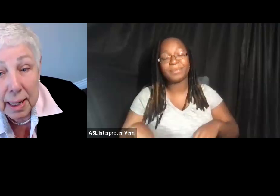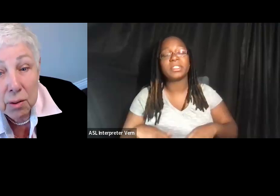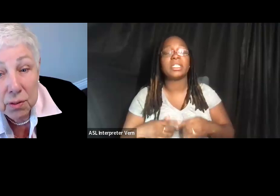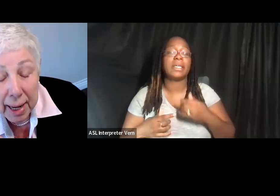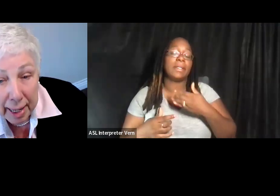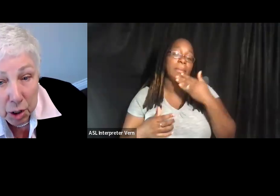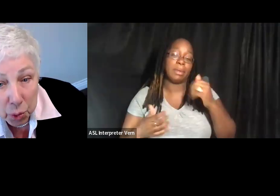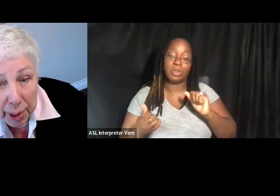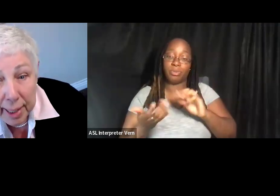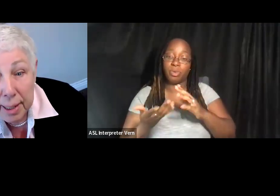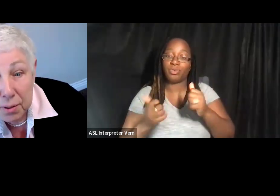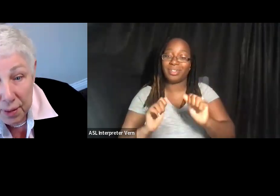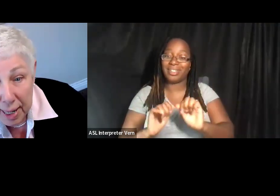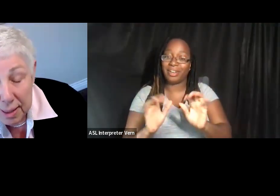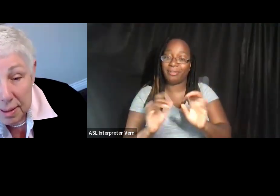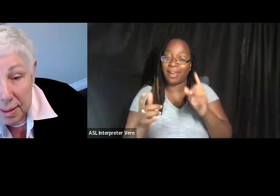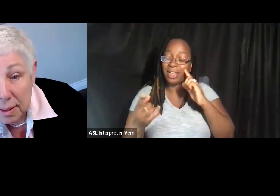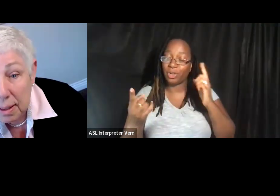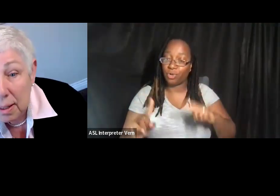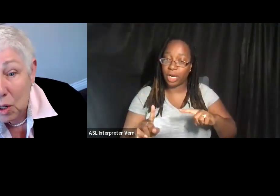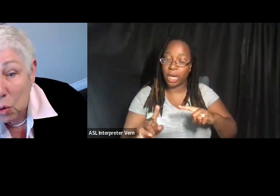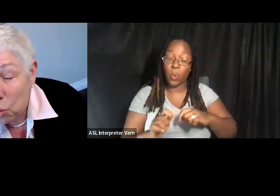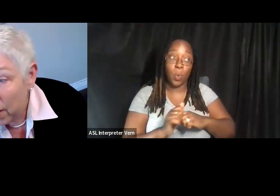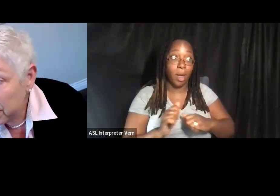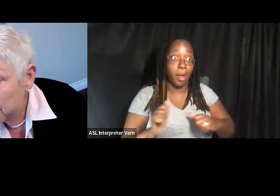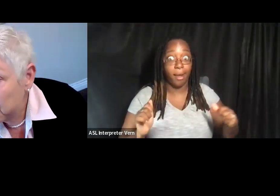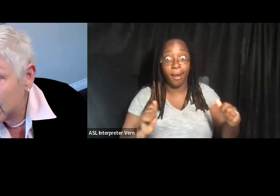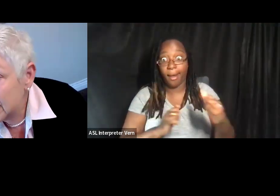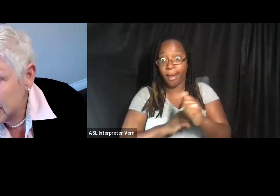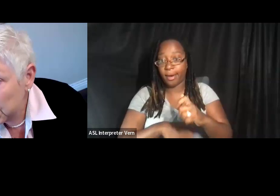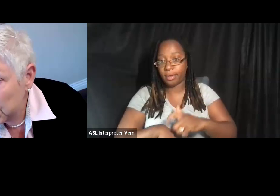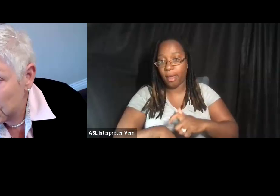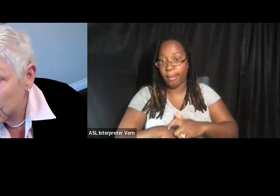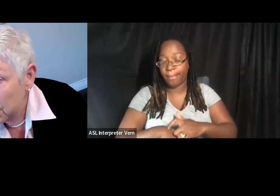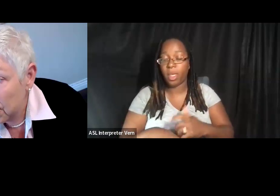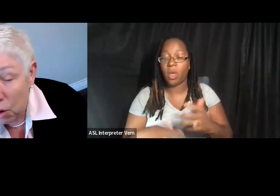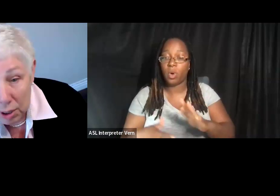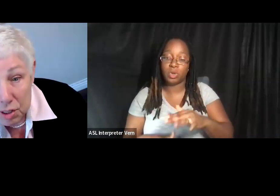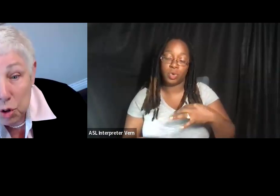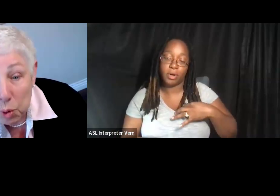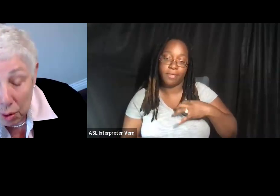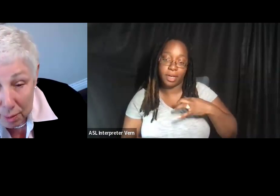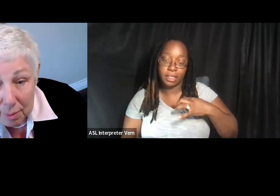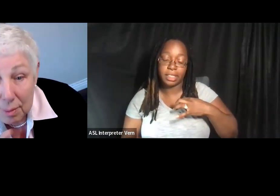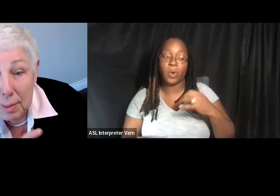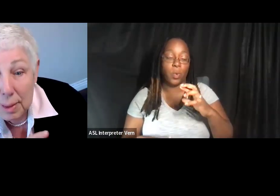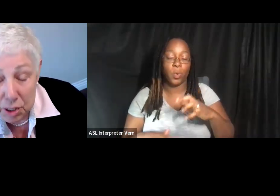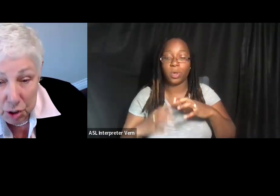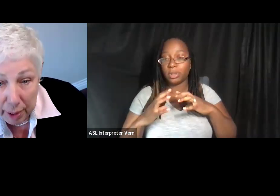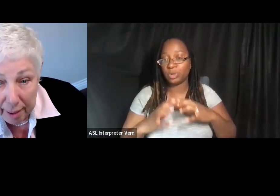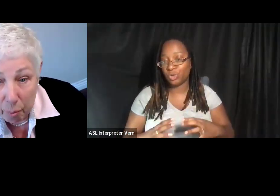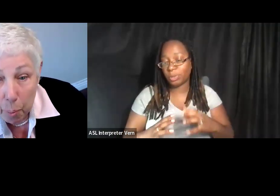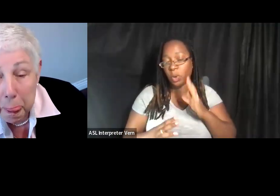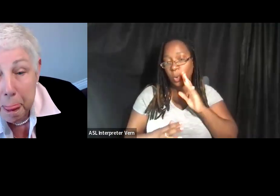to clarify and agree in advance what the volunteer or consumer